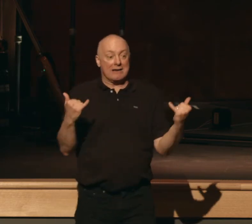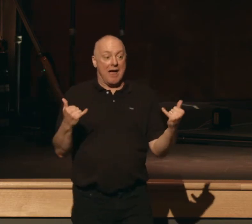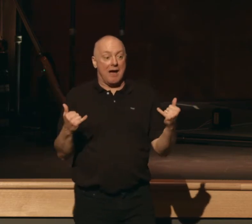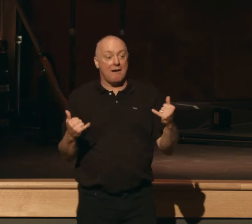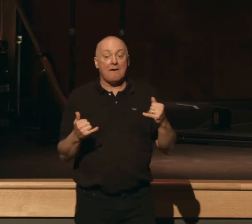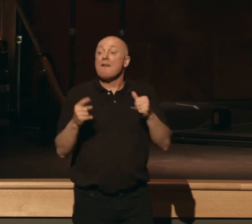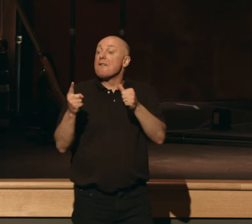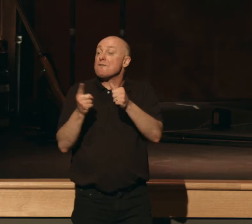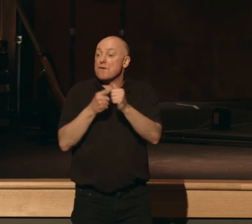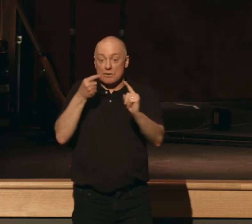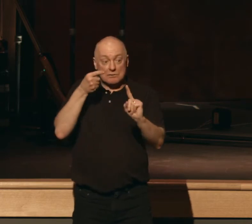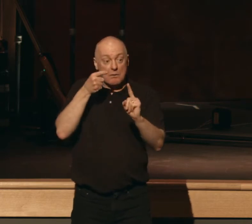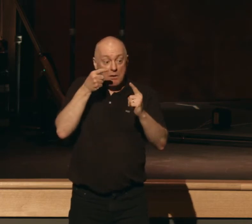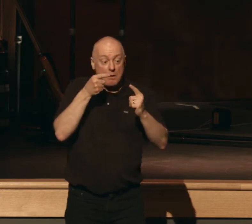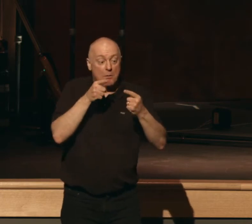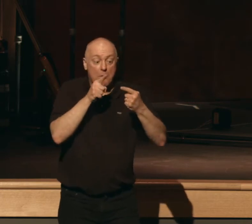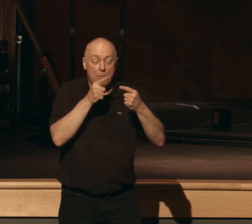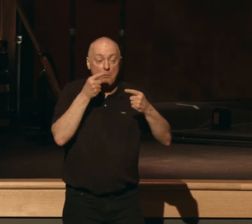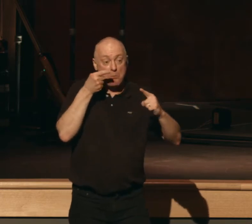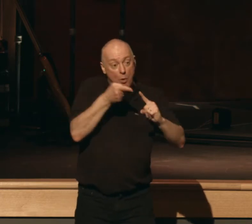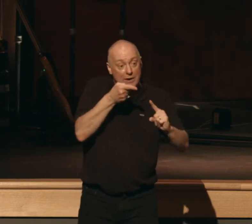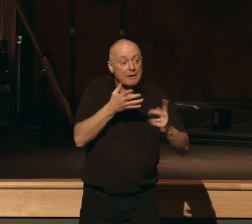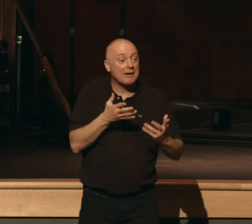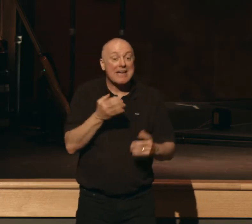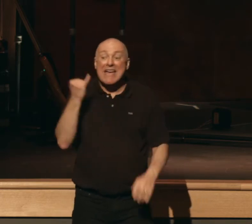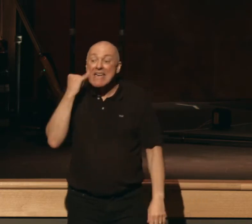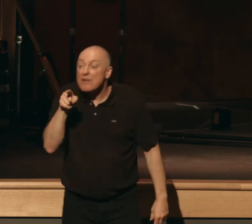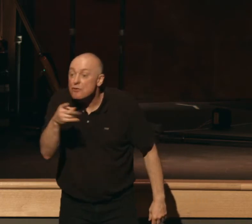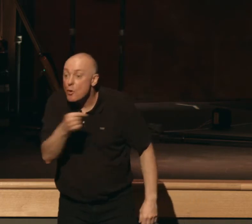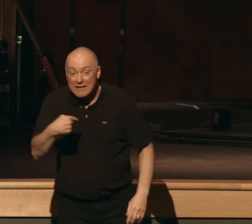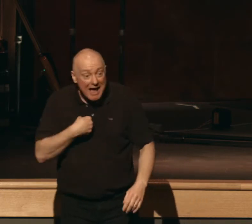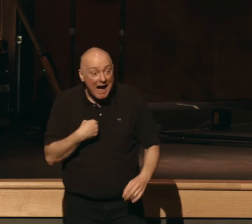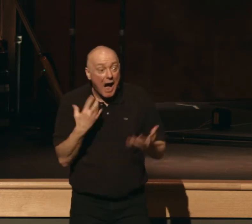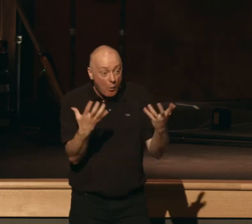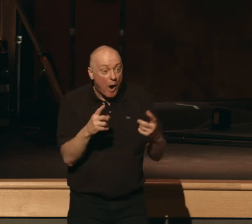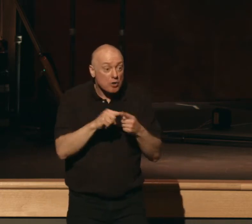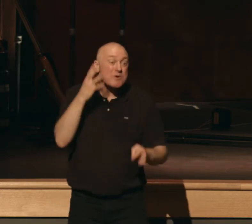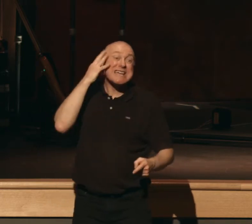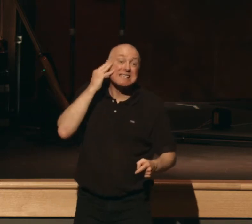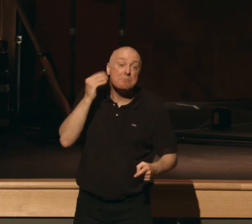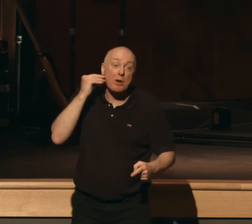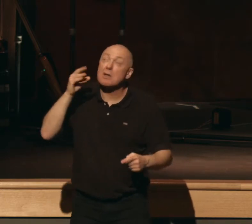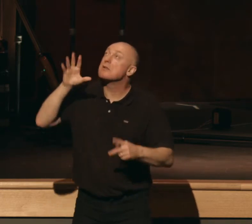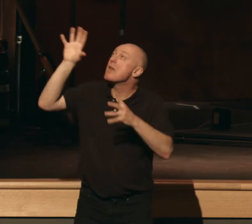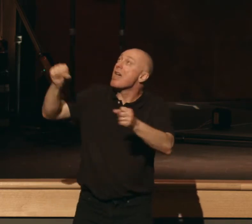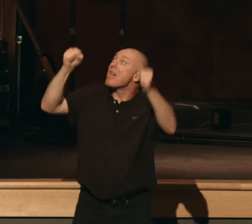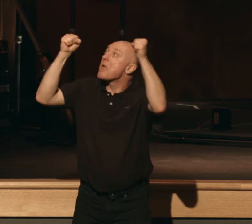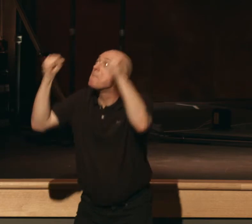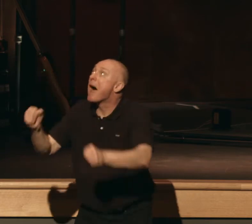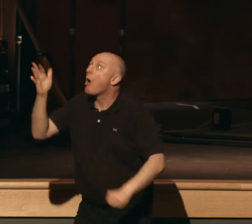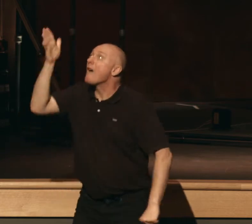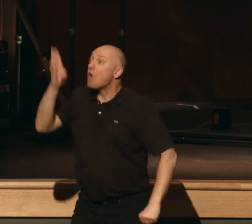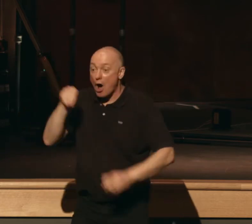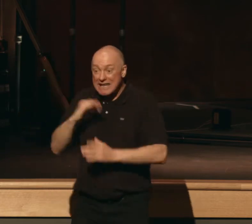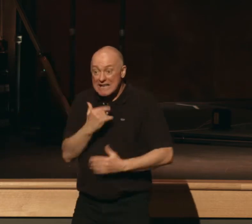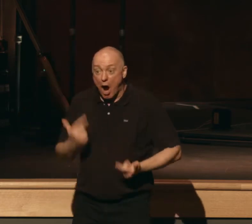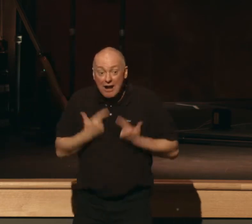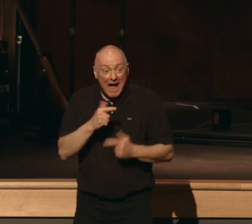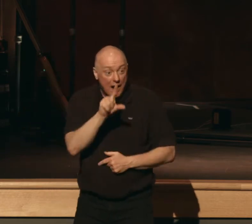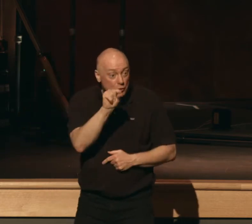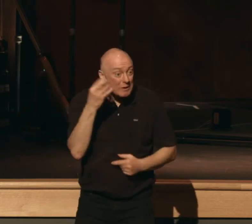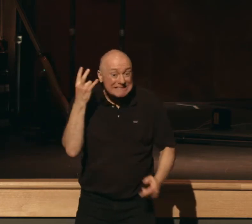point this evening, which is this: if you and I are going to experience the immeasurable power of God in our lives